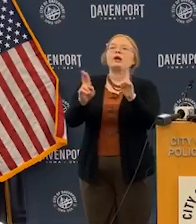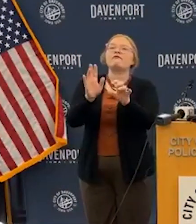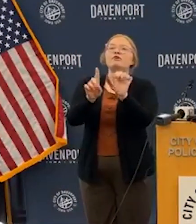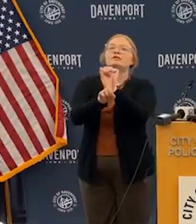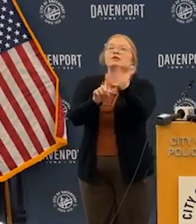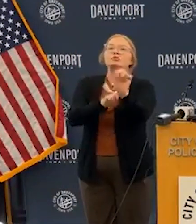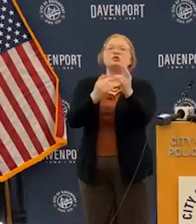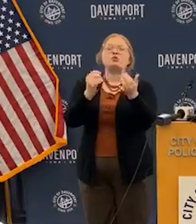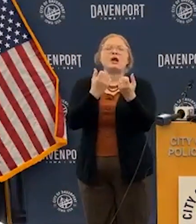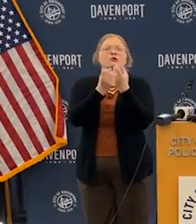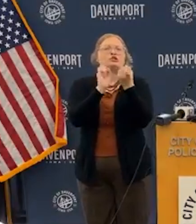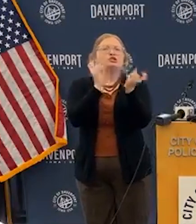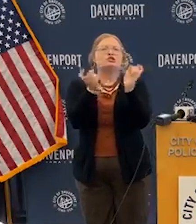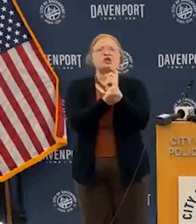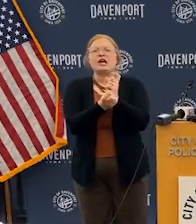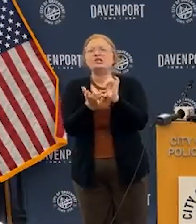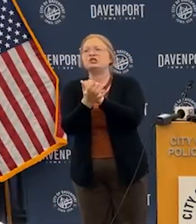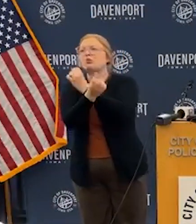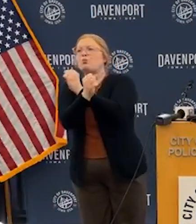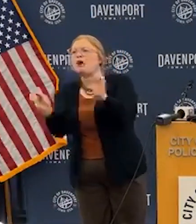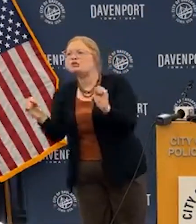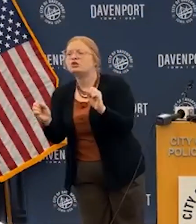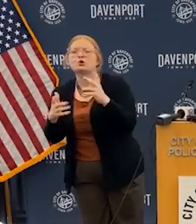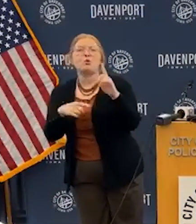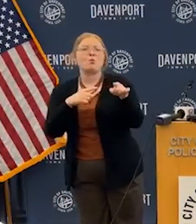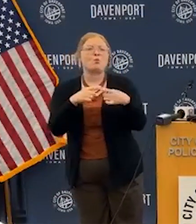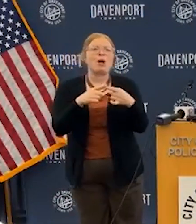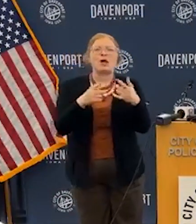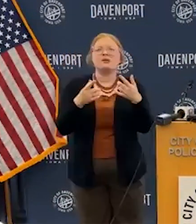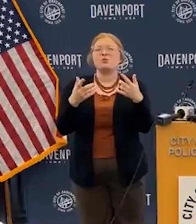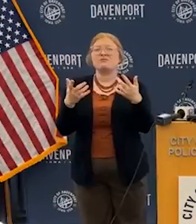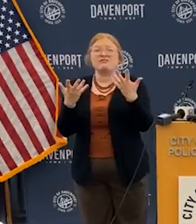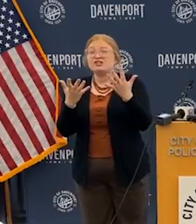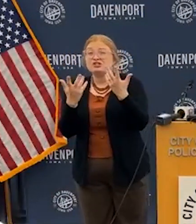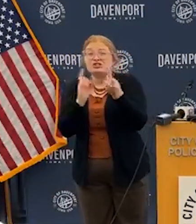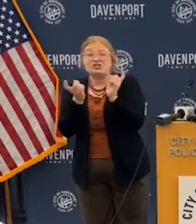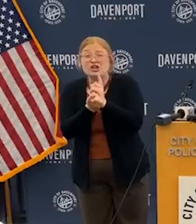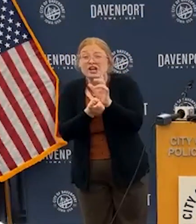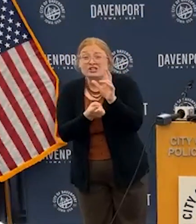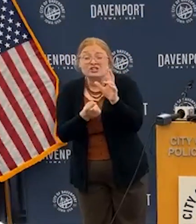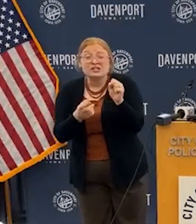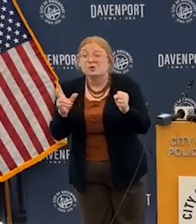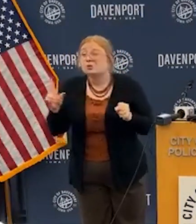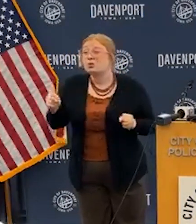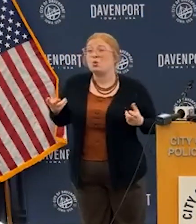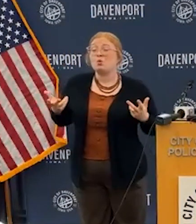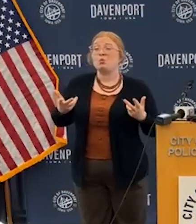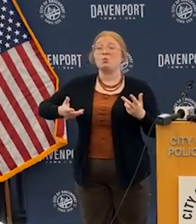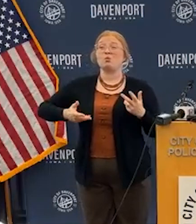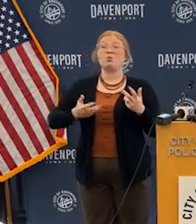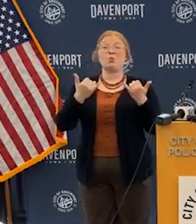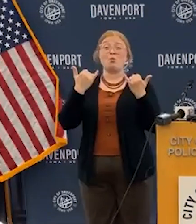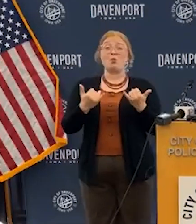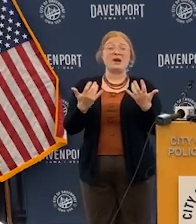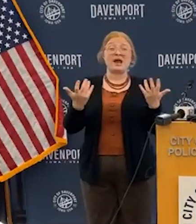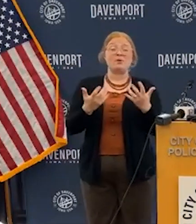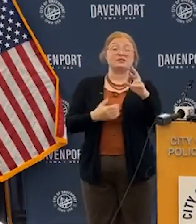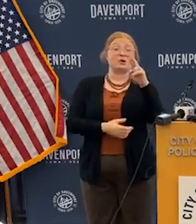did that change? Or is this now a recovery situation over a rescue situation, and when did that